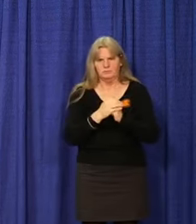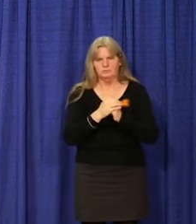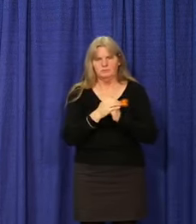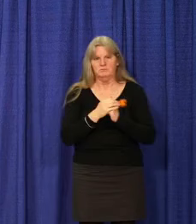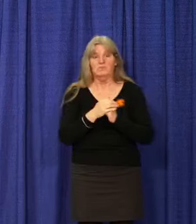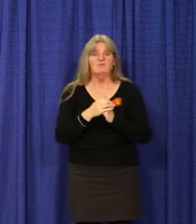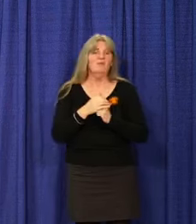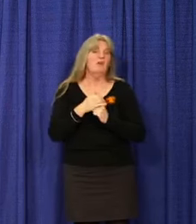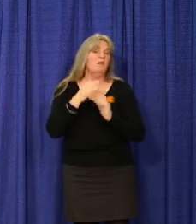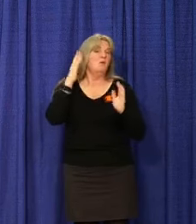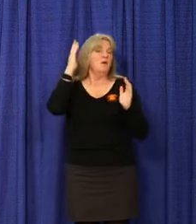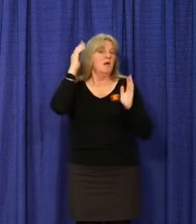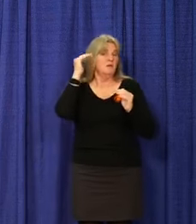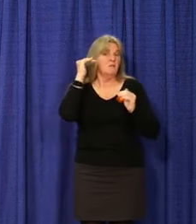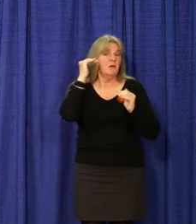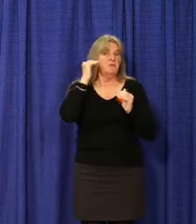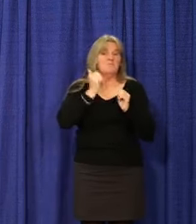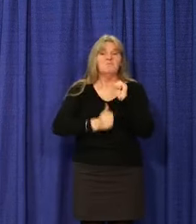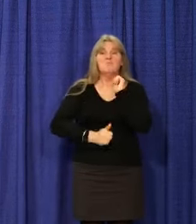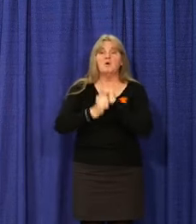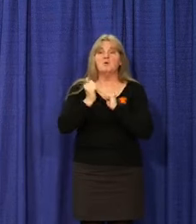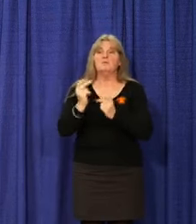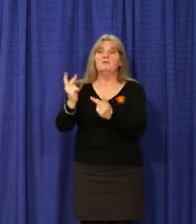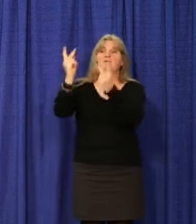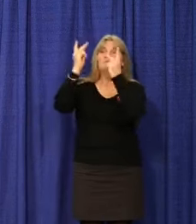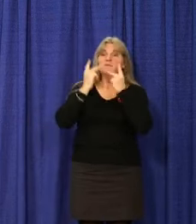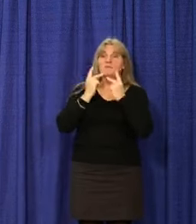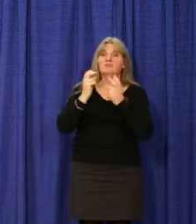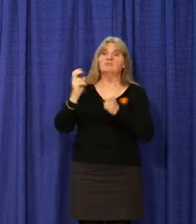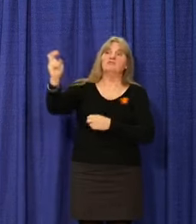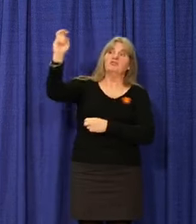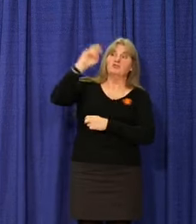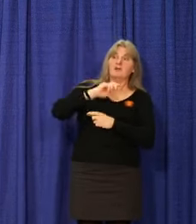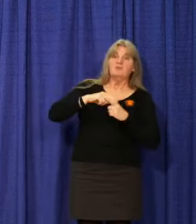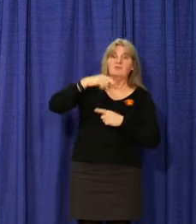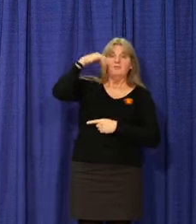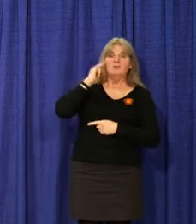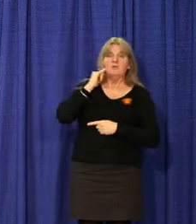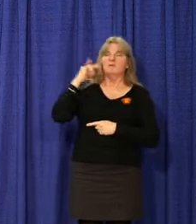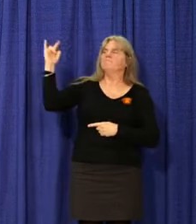majority of travelers to the territory to be arriving by air in the coming months.